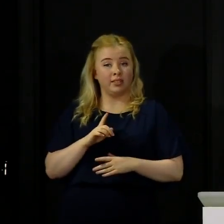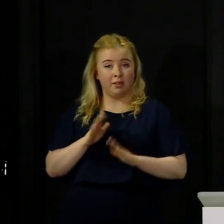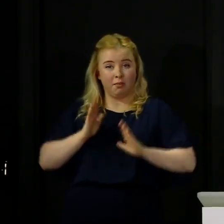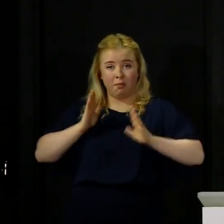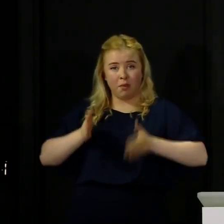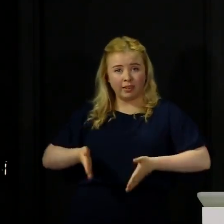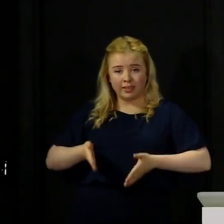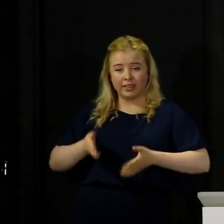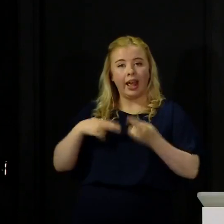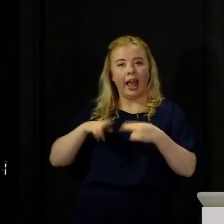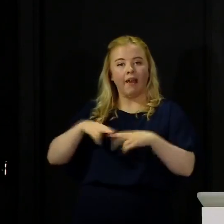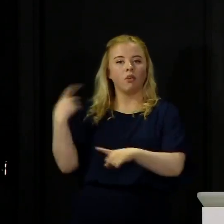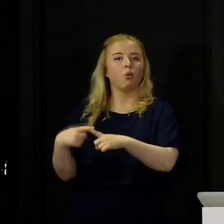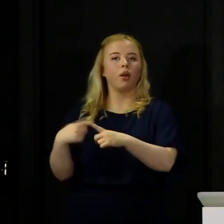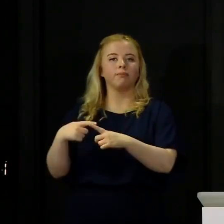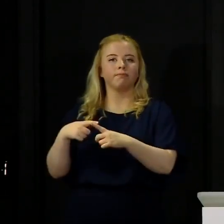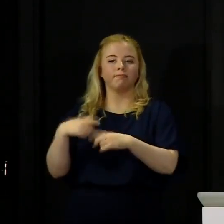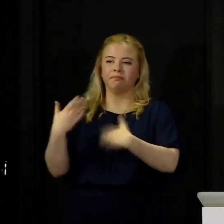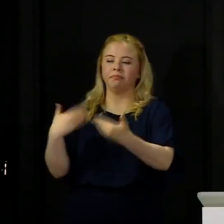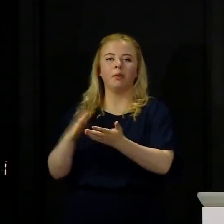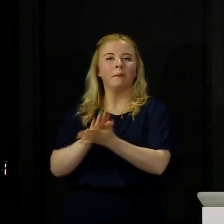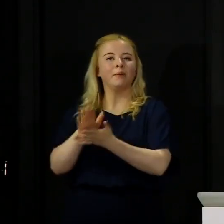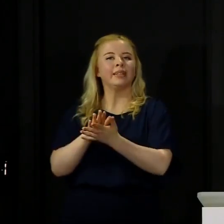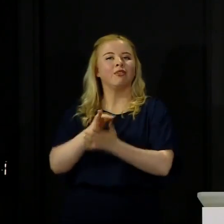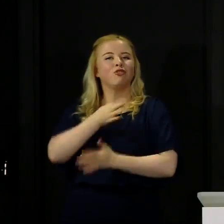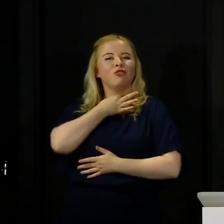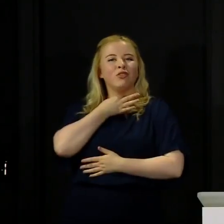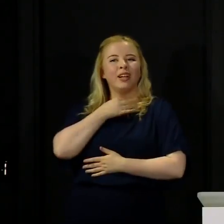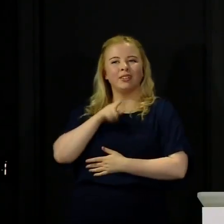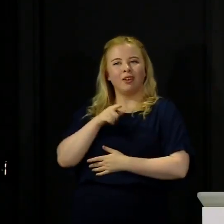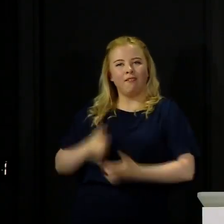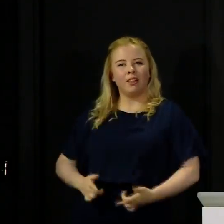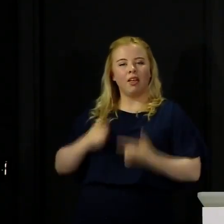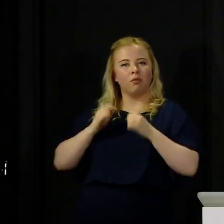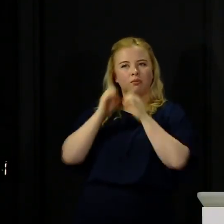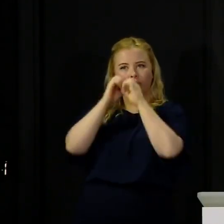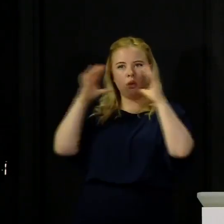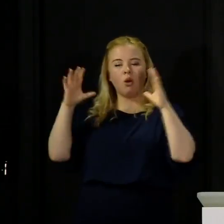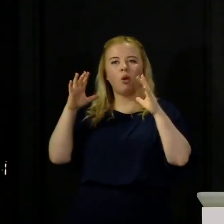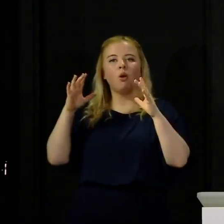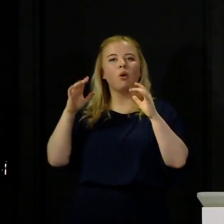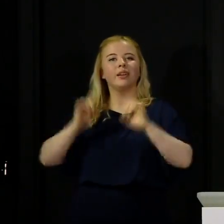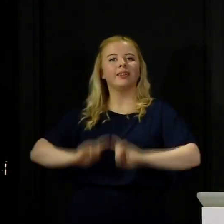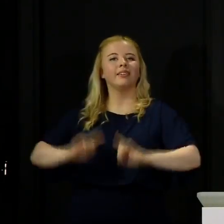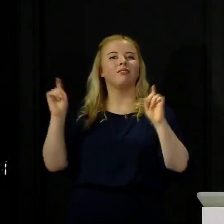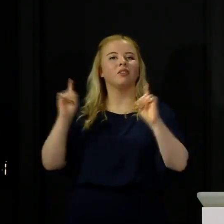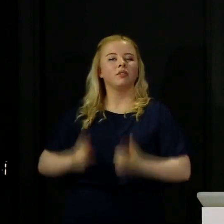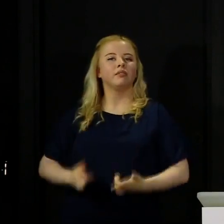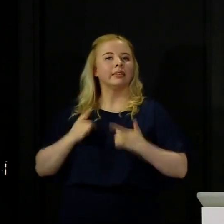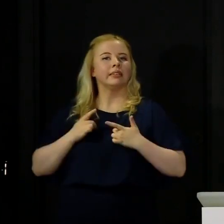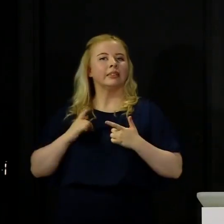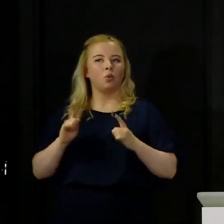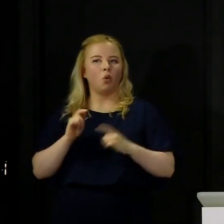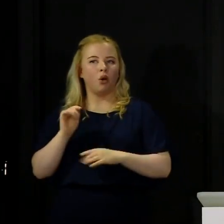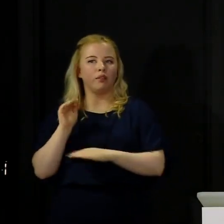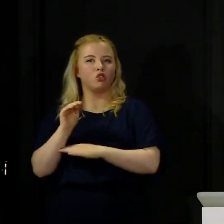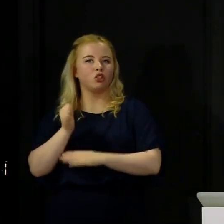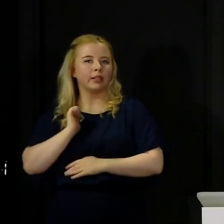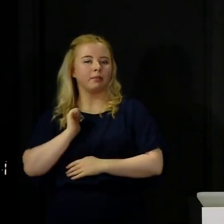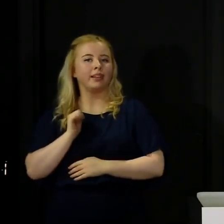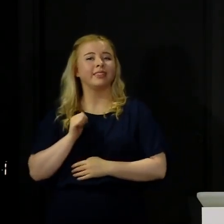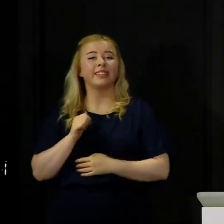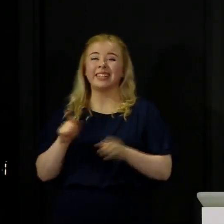that risks giving people a misleading picture of what the future might look like. So we've got to do that. Just as when we regrettably had